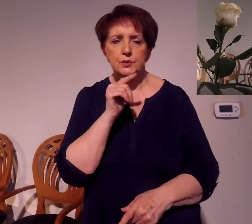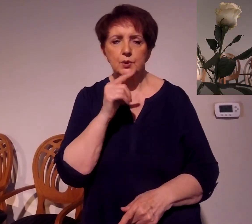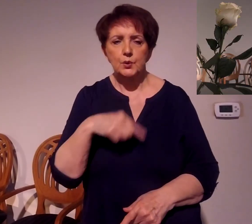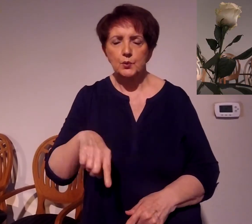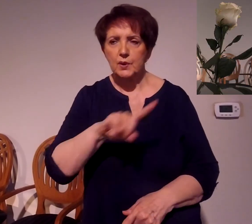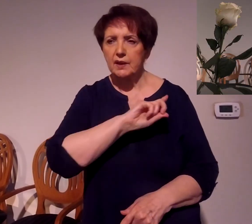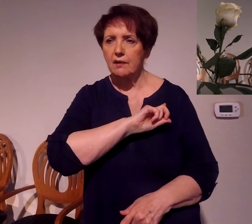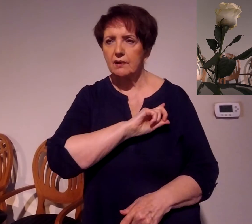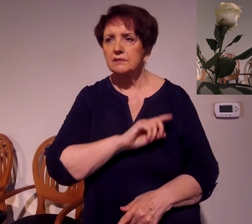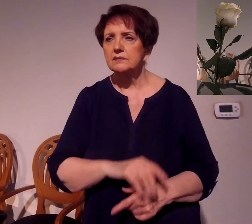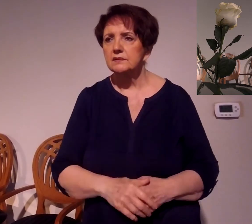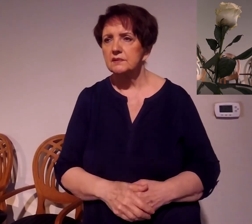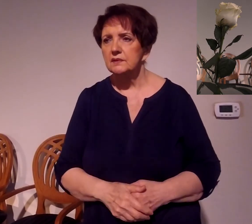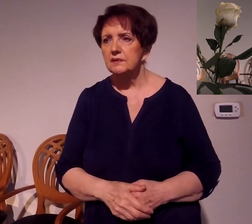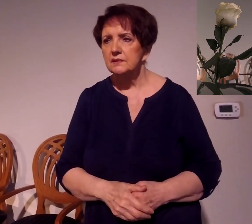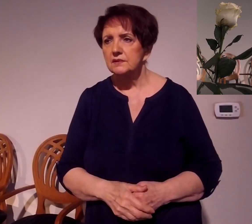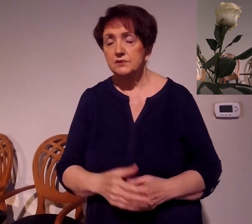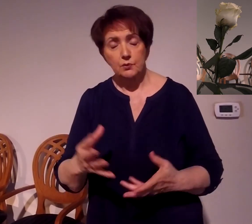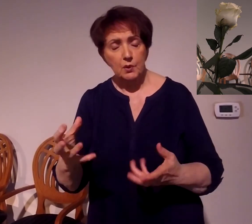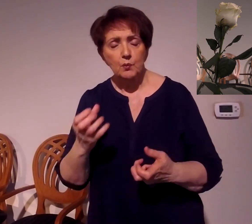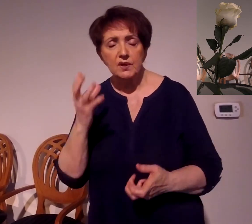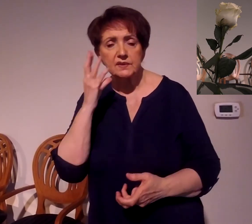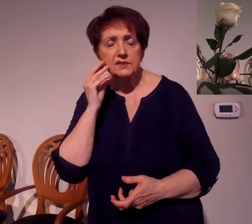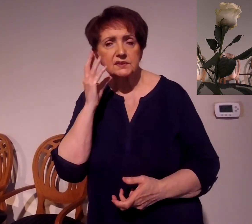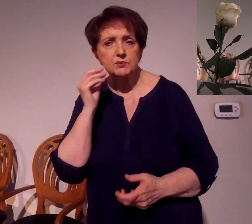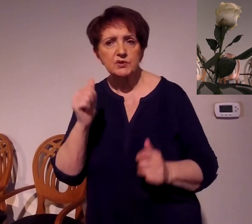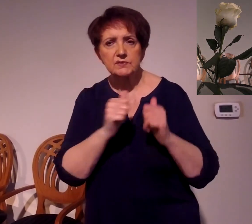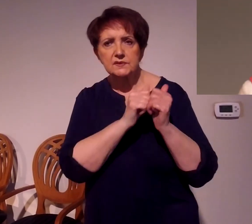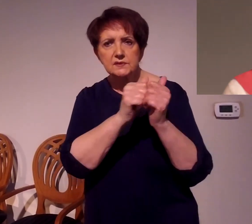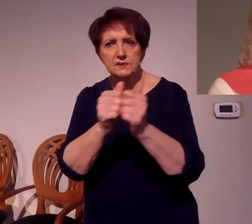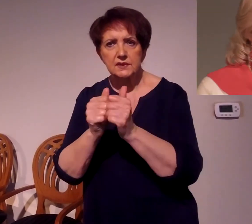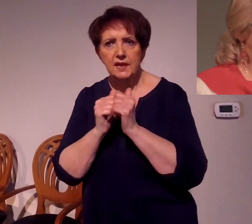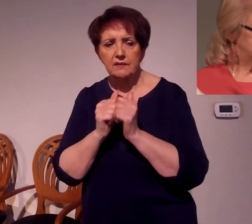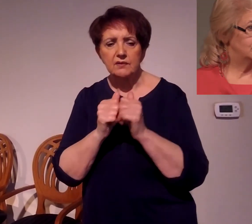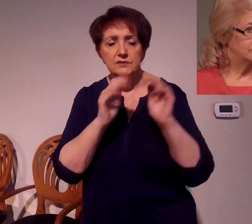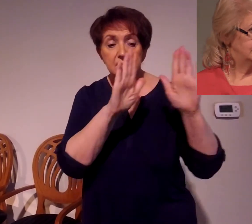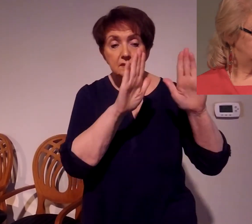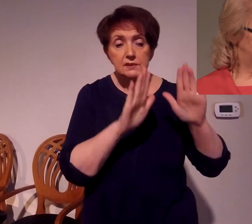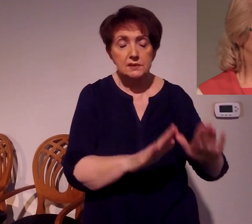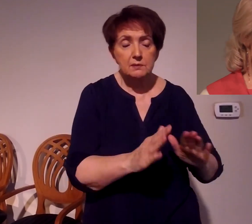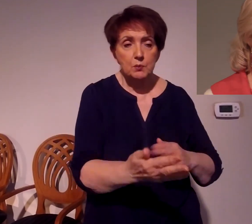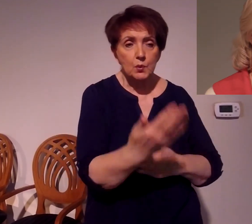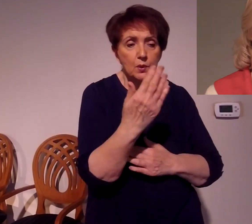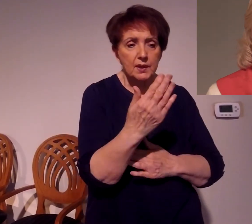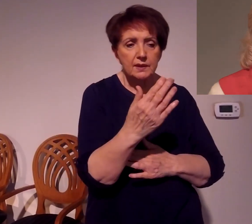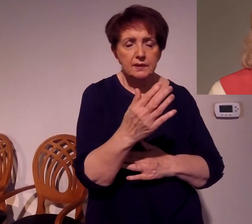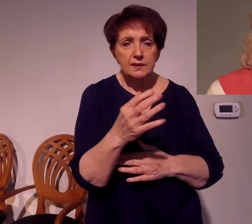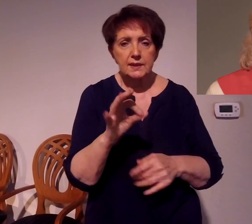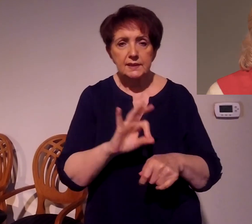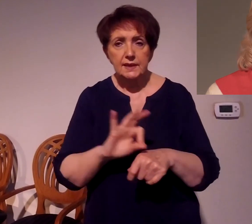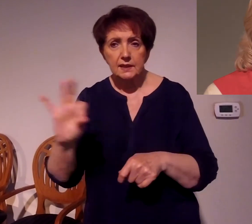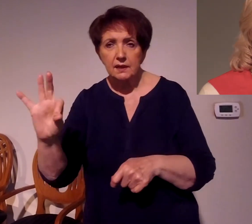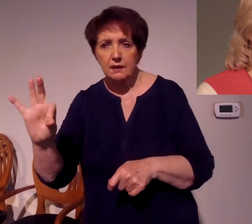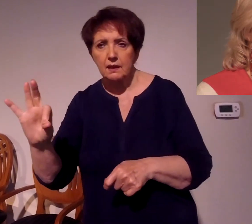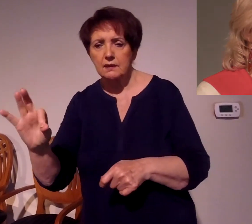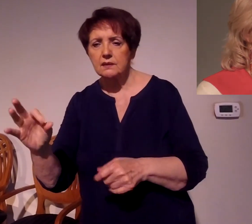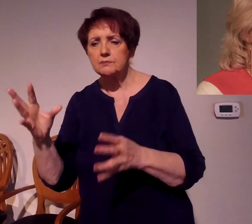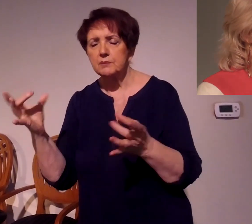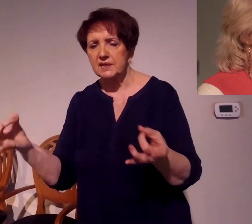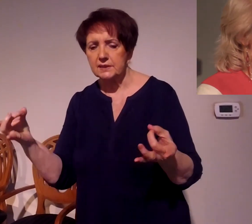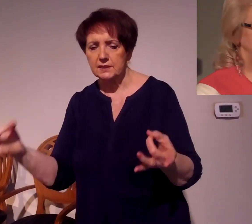And so we seek to have these experiences together. Sunday morning, we have a meditation at 9 o'clock. If you come to the Wednesday